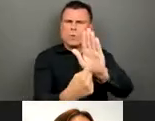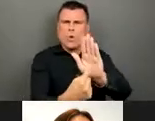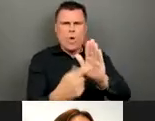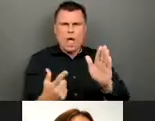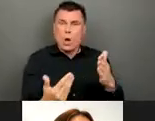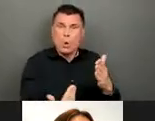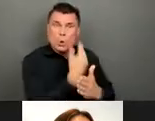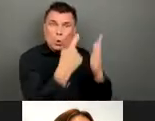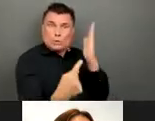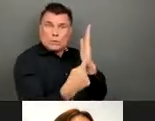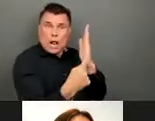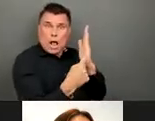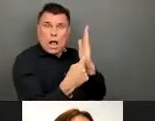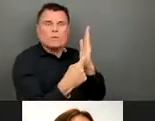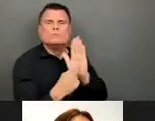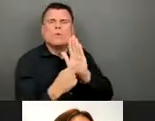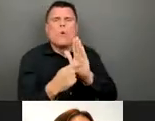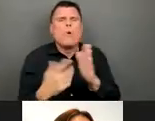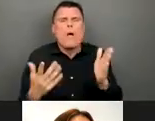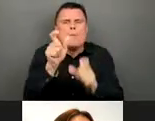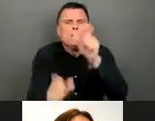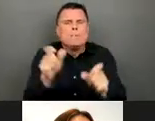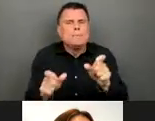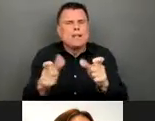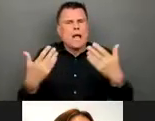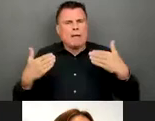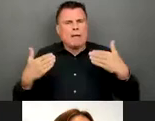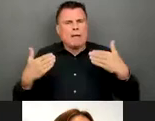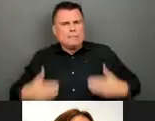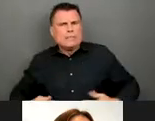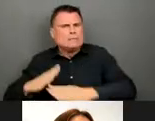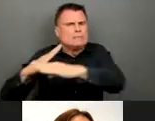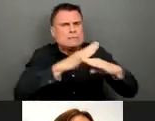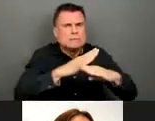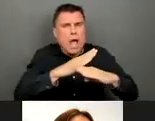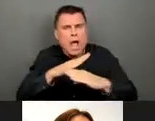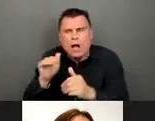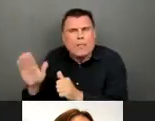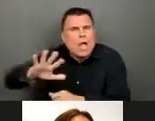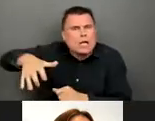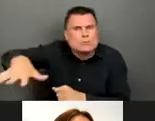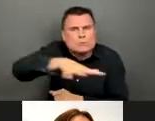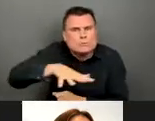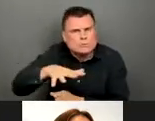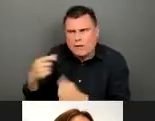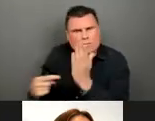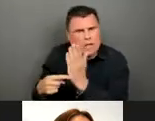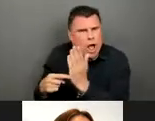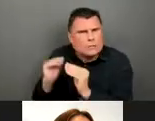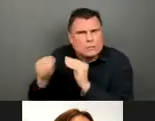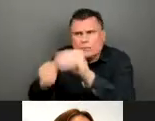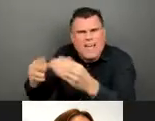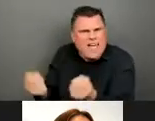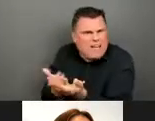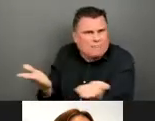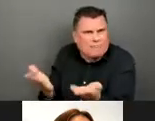accessibility to persons with disabilities across the country. This illustrates how UNDP supports